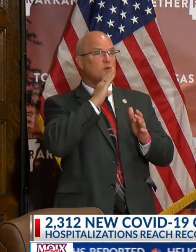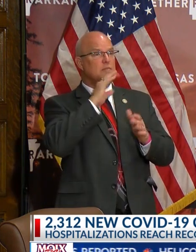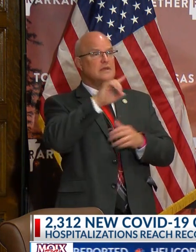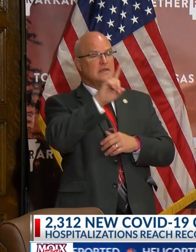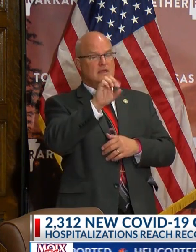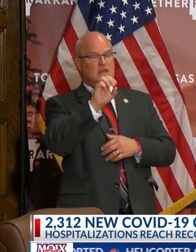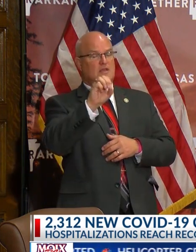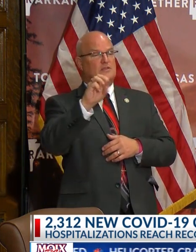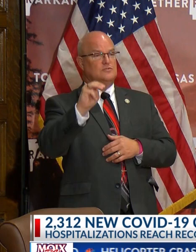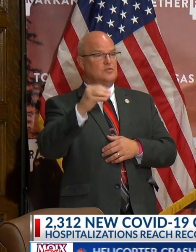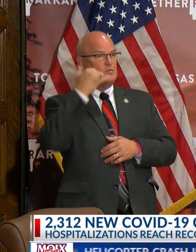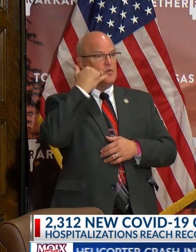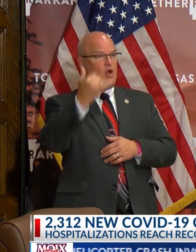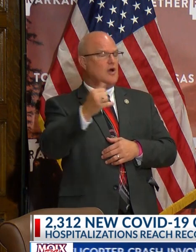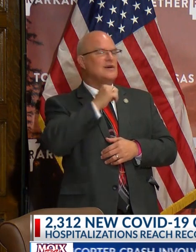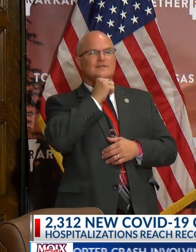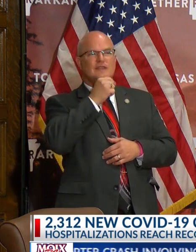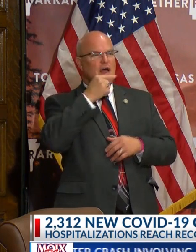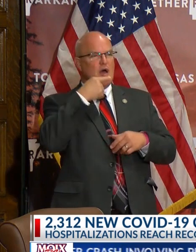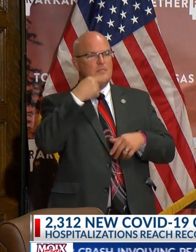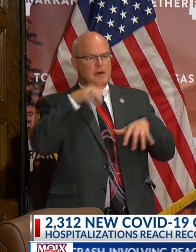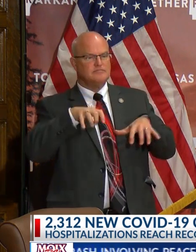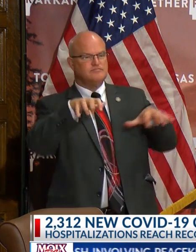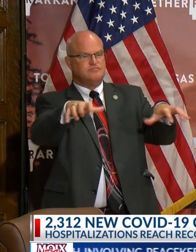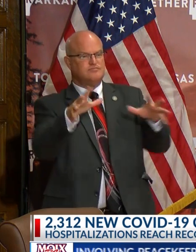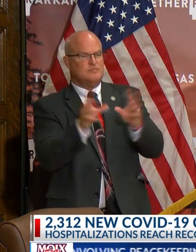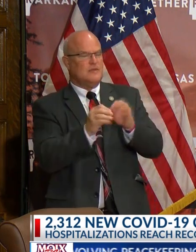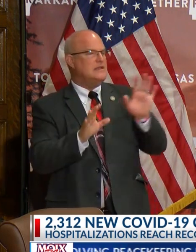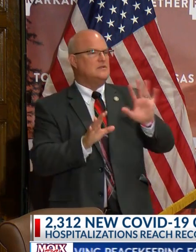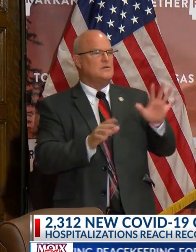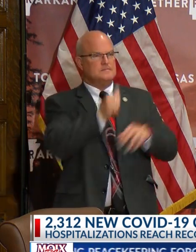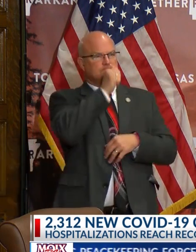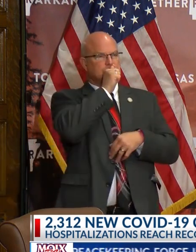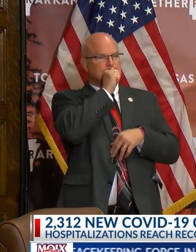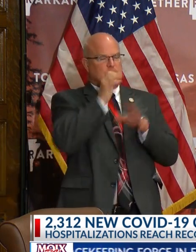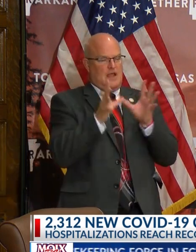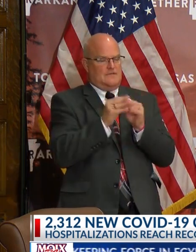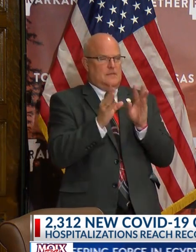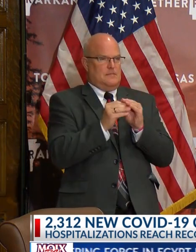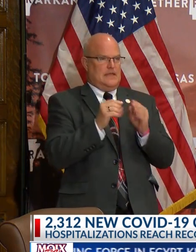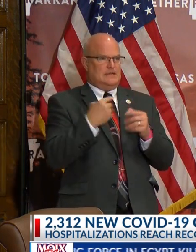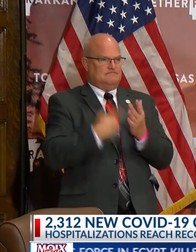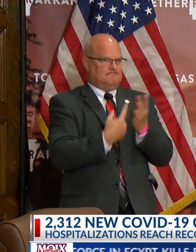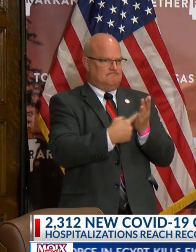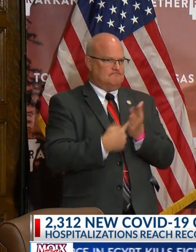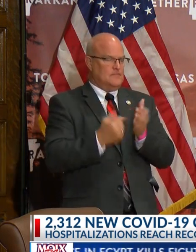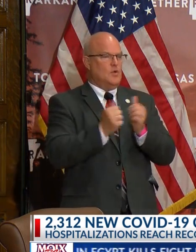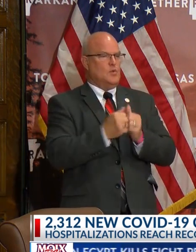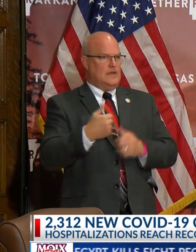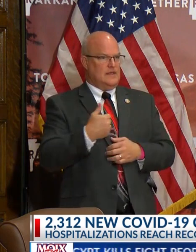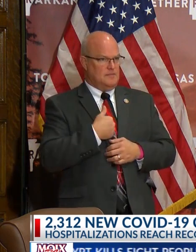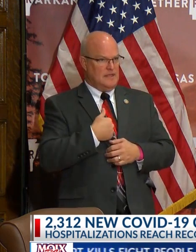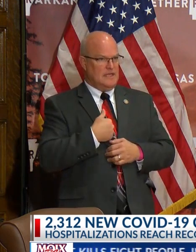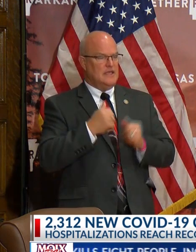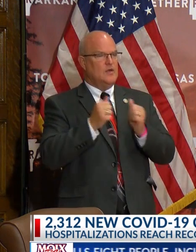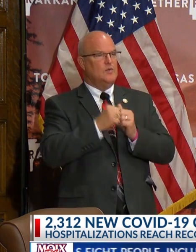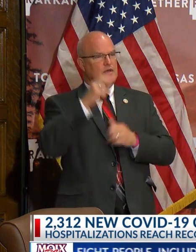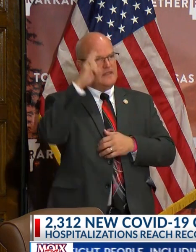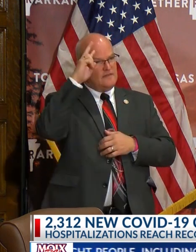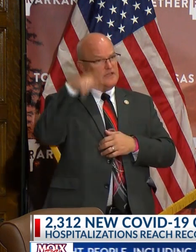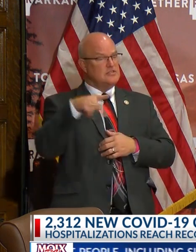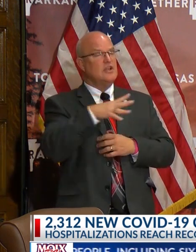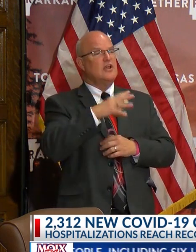Zoom call. It will not be a public meeting. It will be a private consultation working session with me and with the Vice